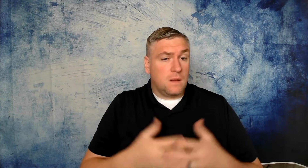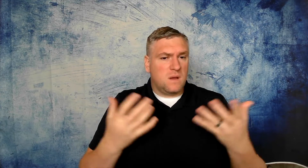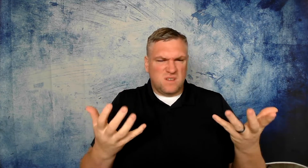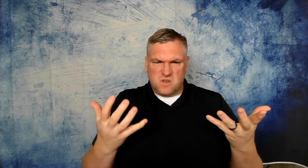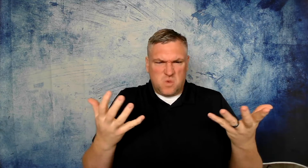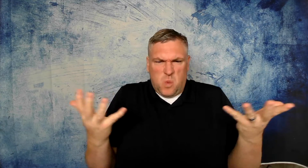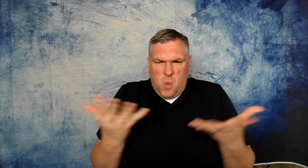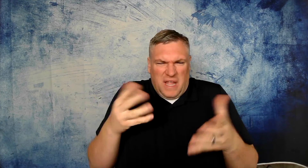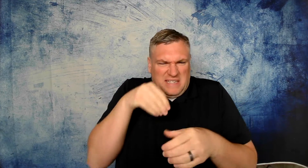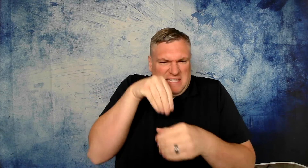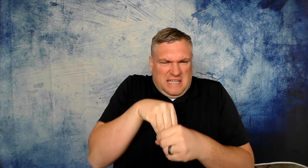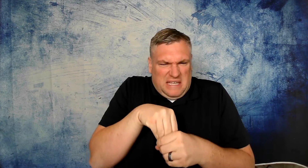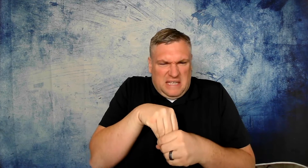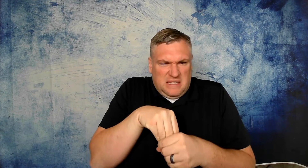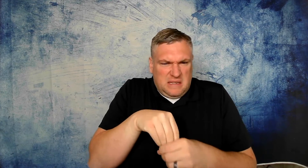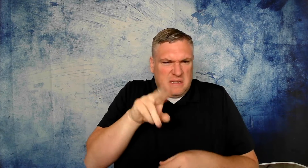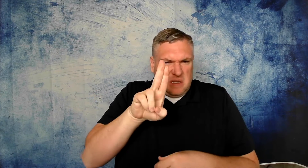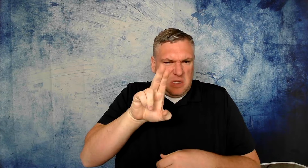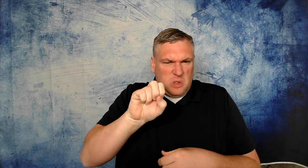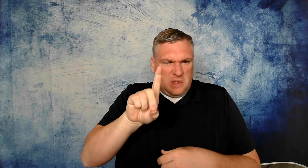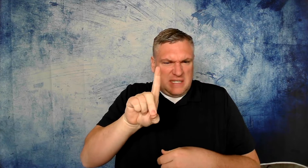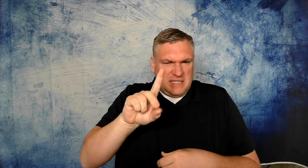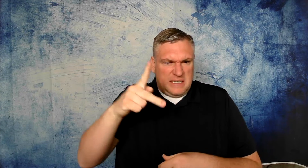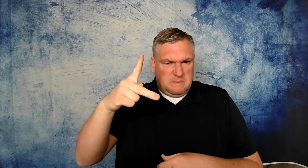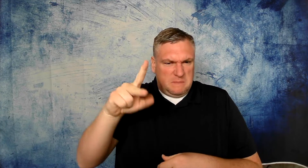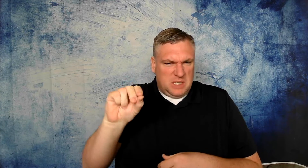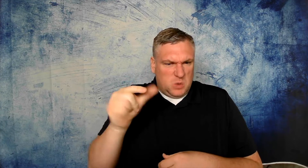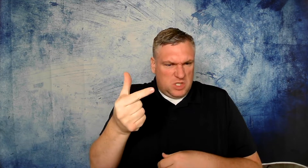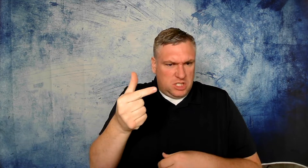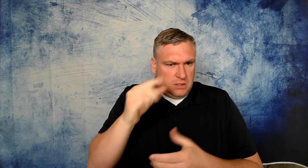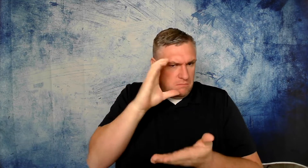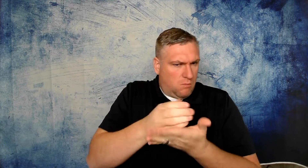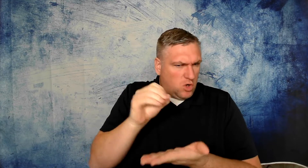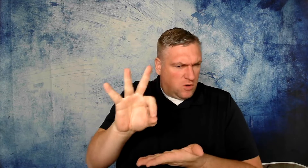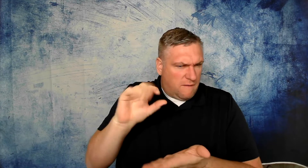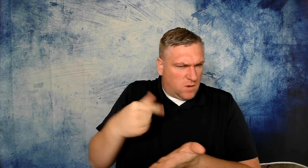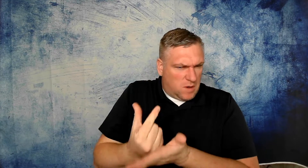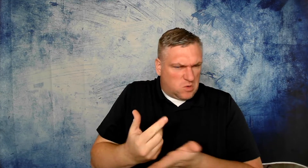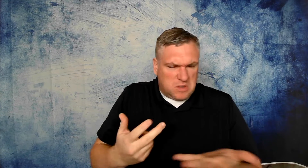sketch. So, what is in the USD Portrait of a Graduate?